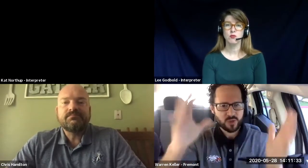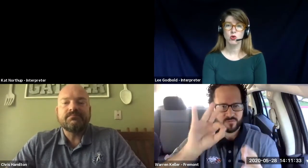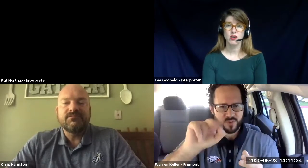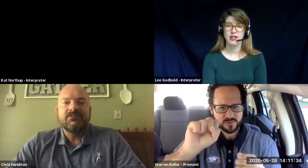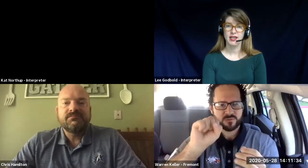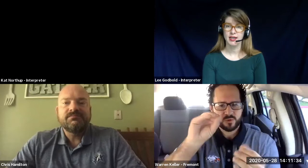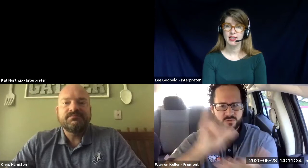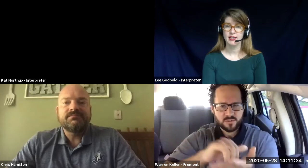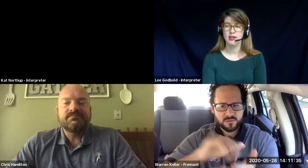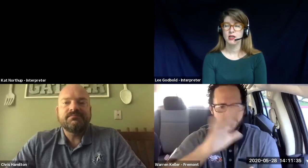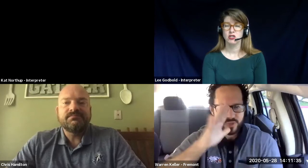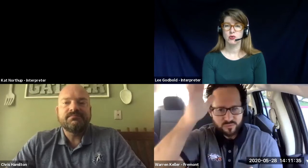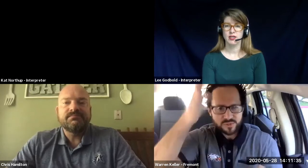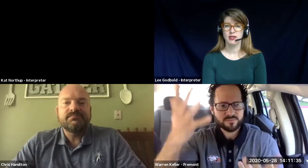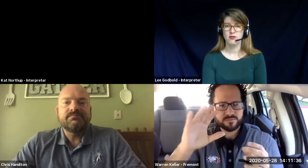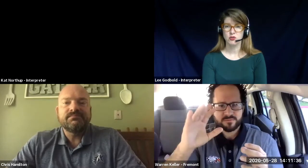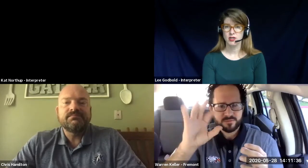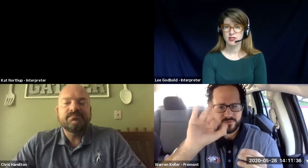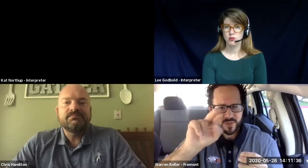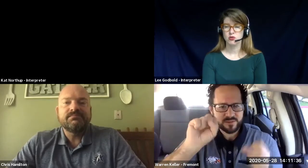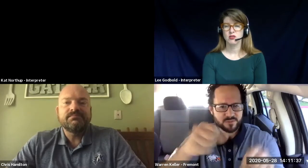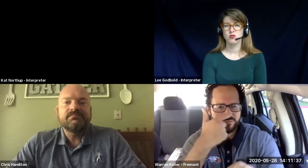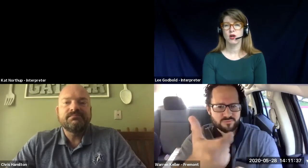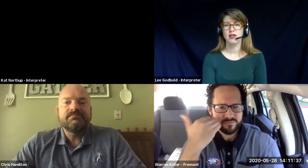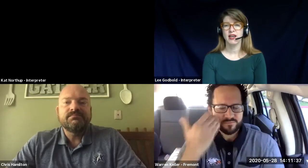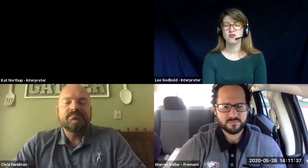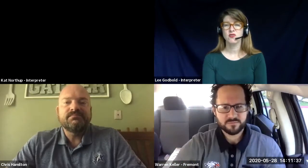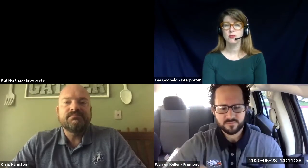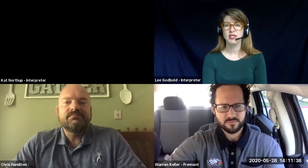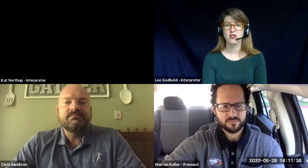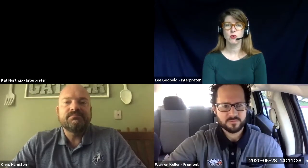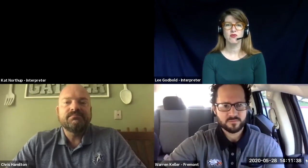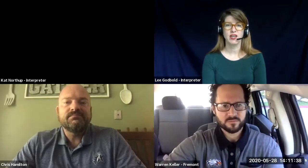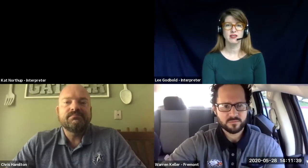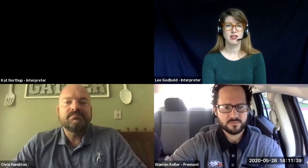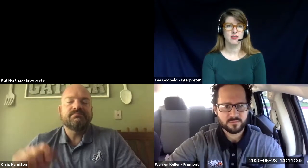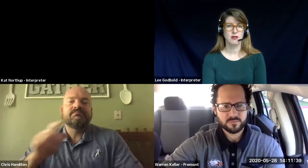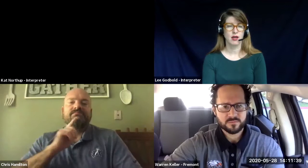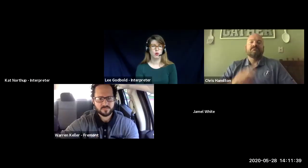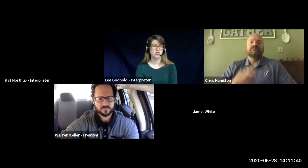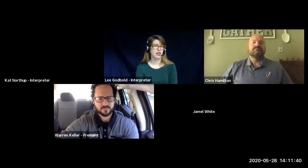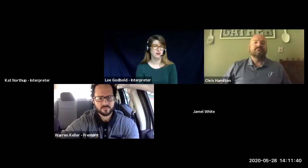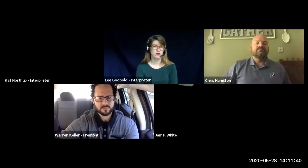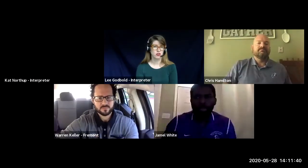more in doing individualized sports as well as filming, so that way fans can watch a live stream version of the